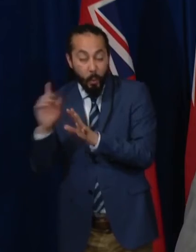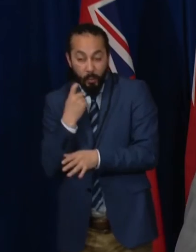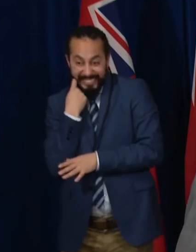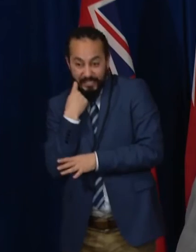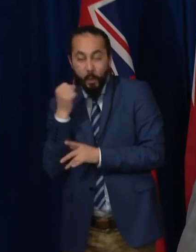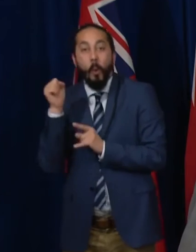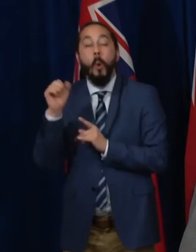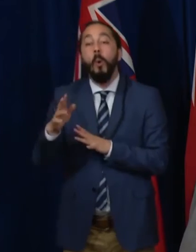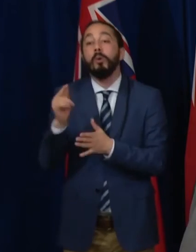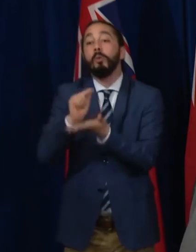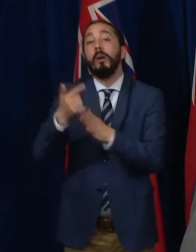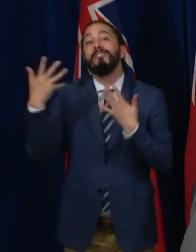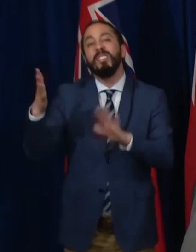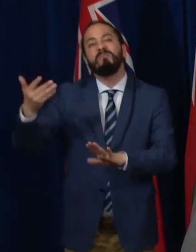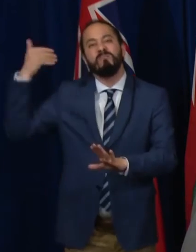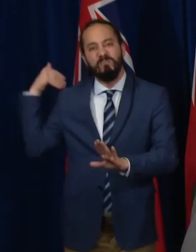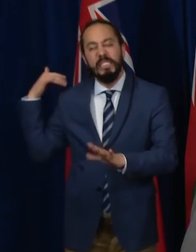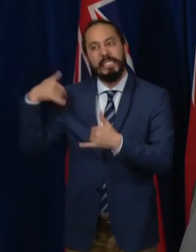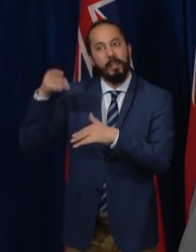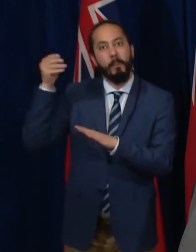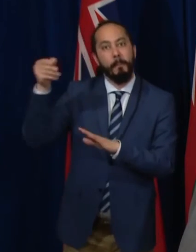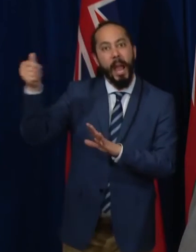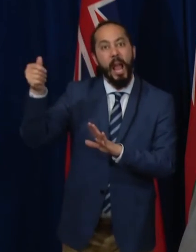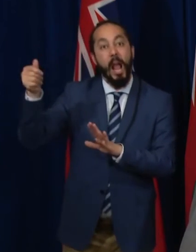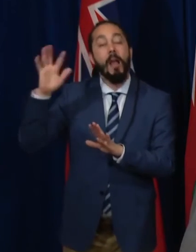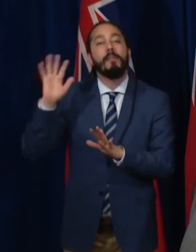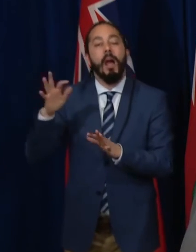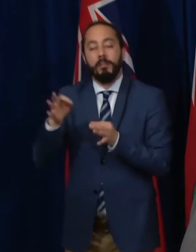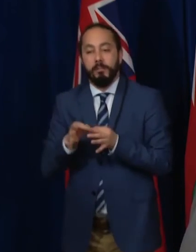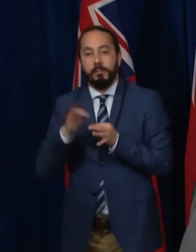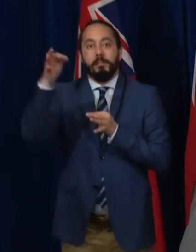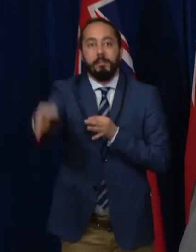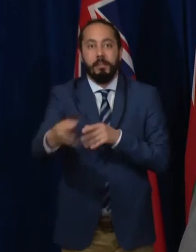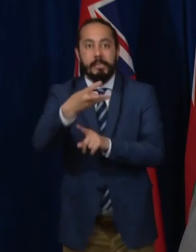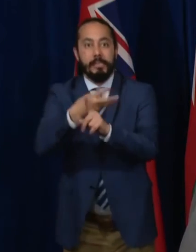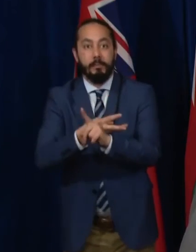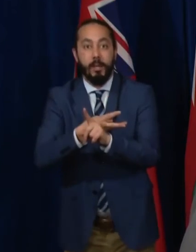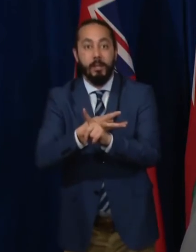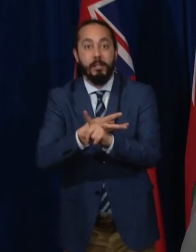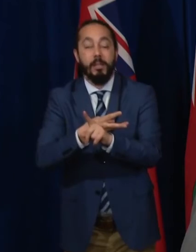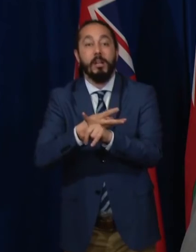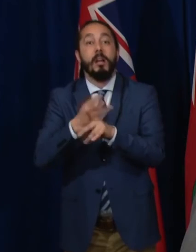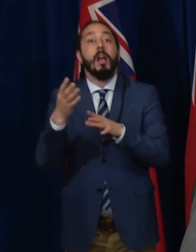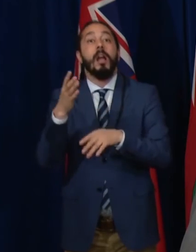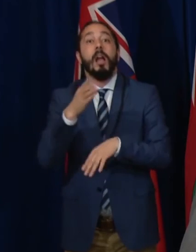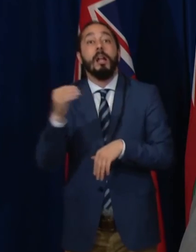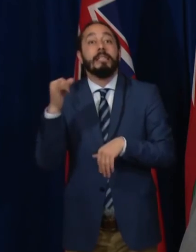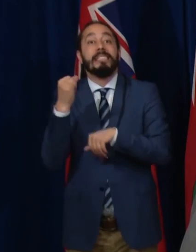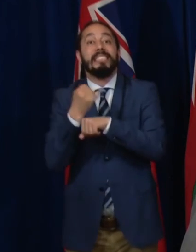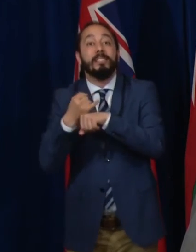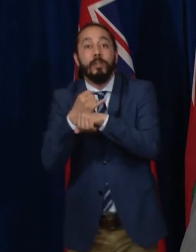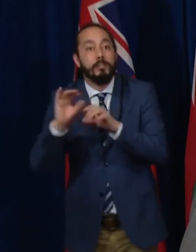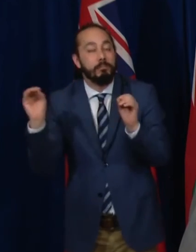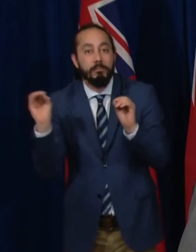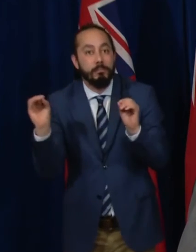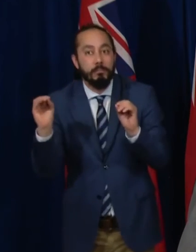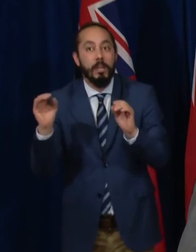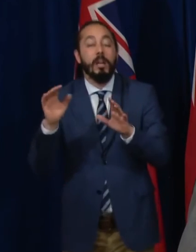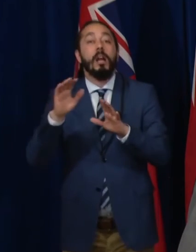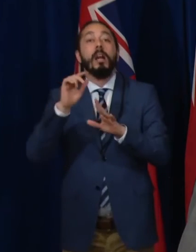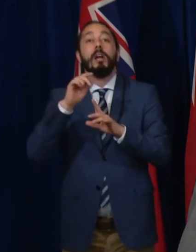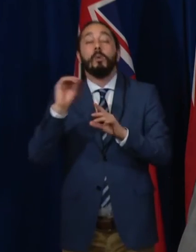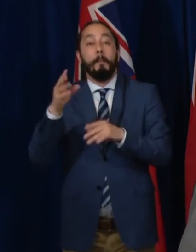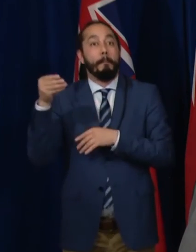loans, they will have a six-month deferral. This is no interest, no payments, and no collections. And I'm very happy